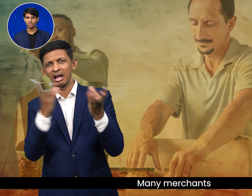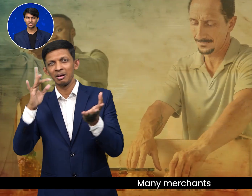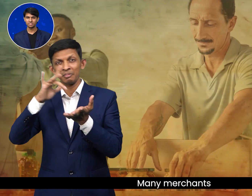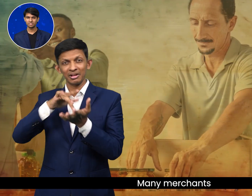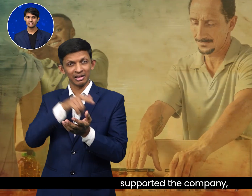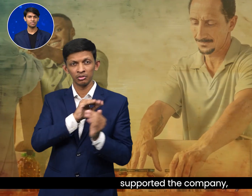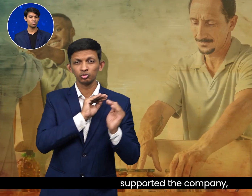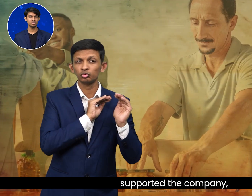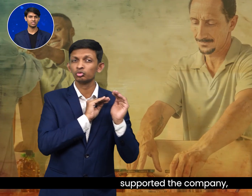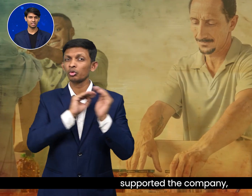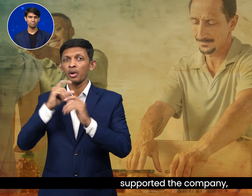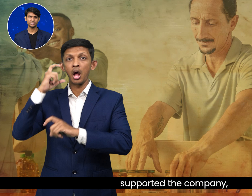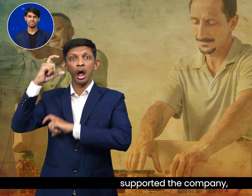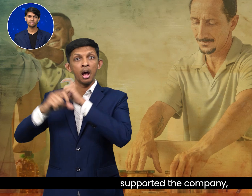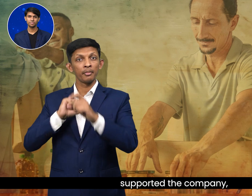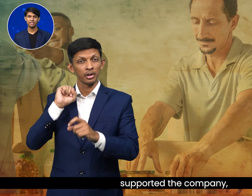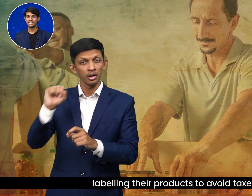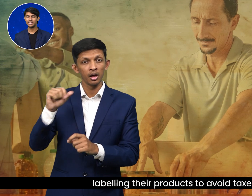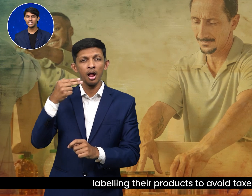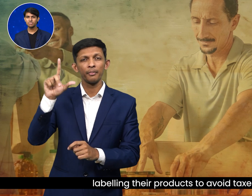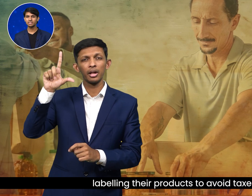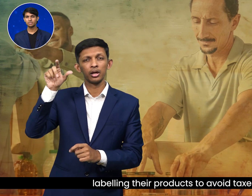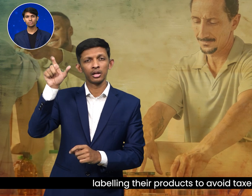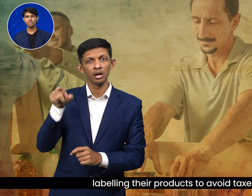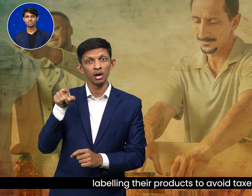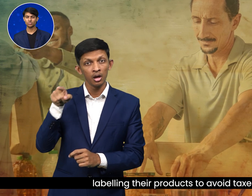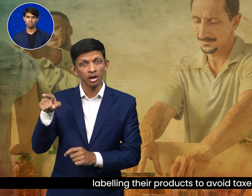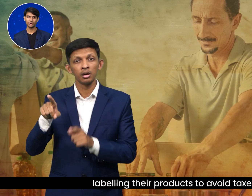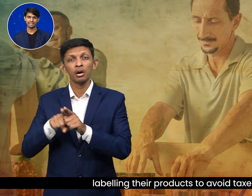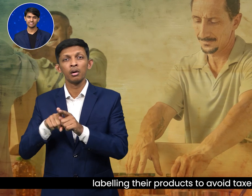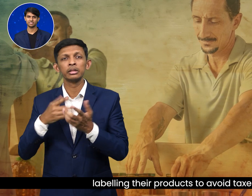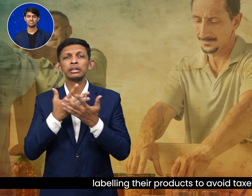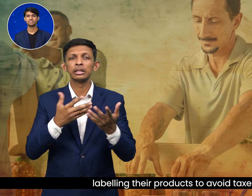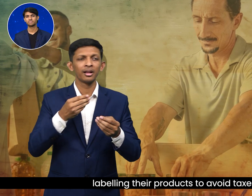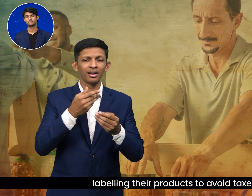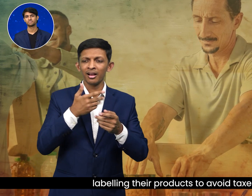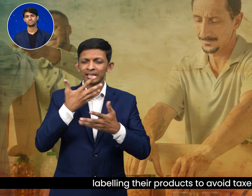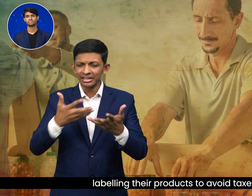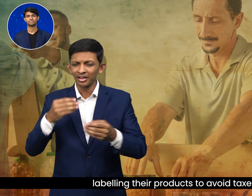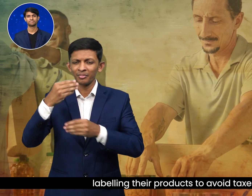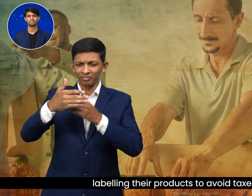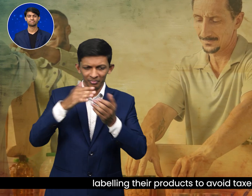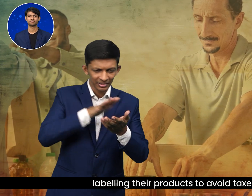Many merchants supported the company, labeling their products to avoid taxes.